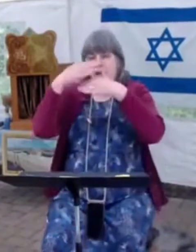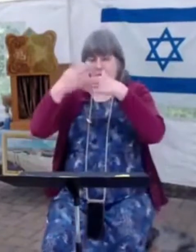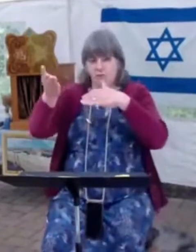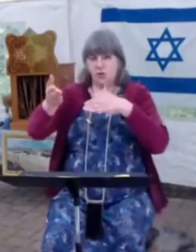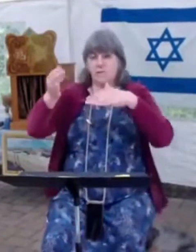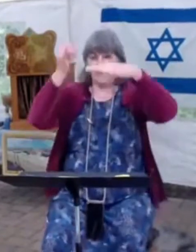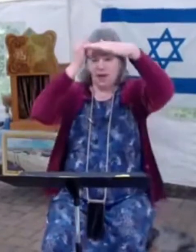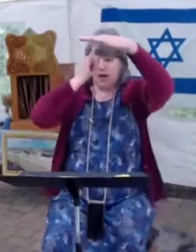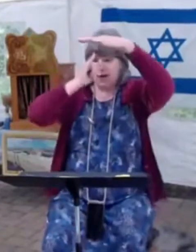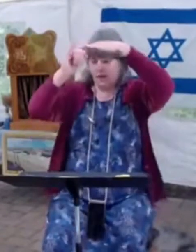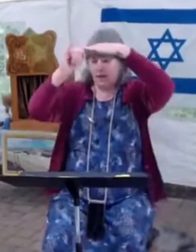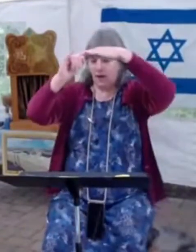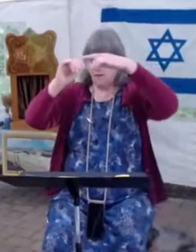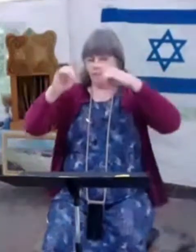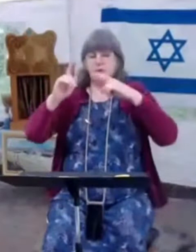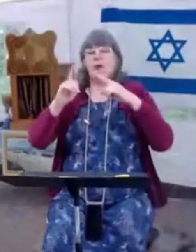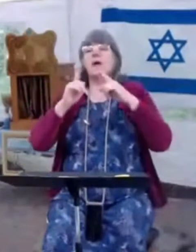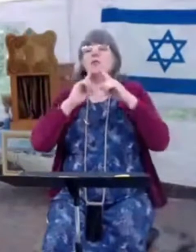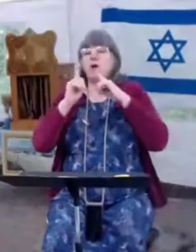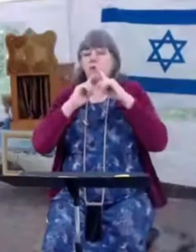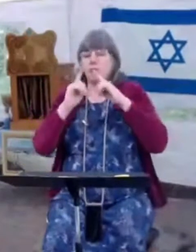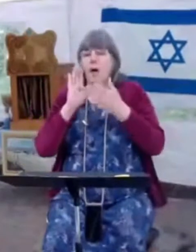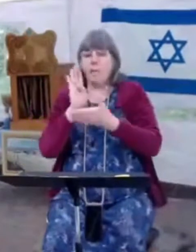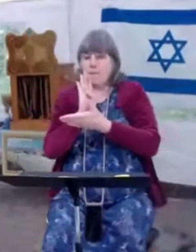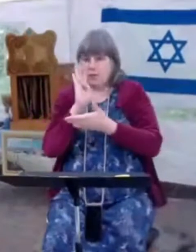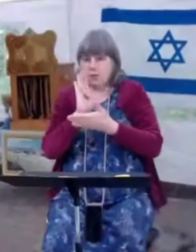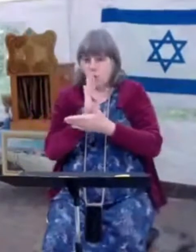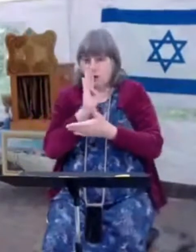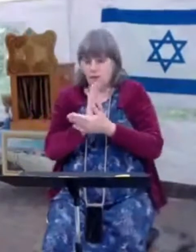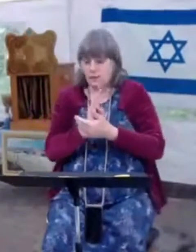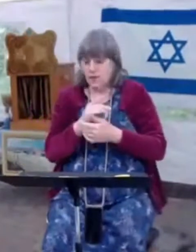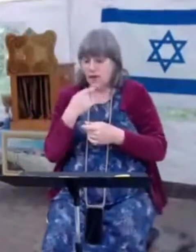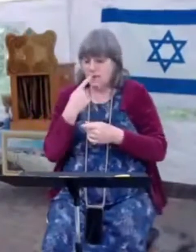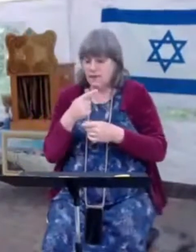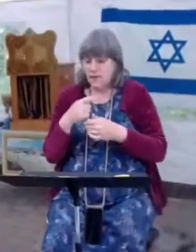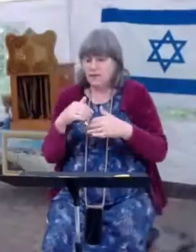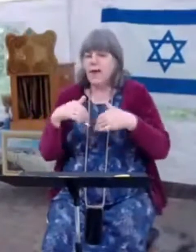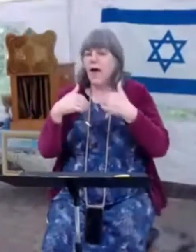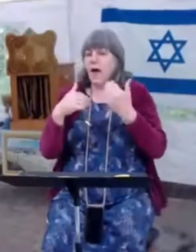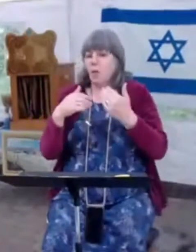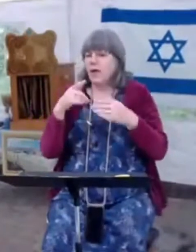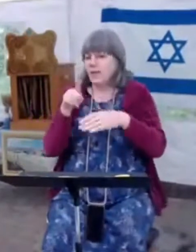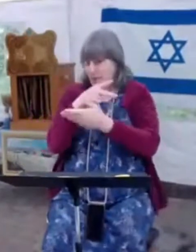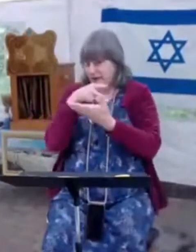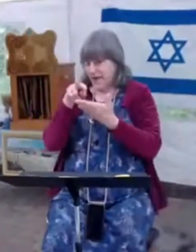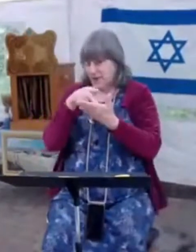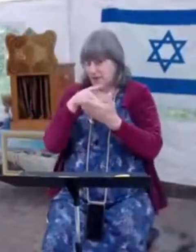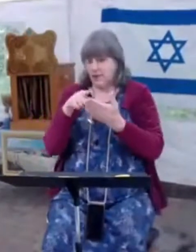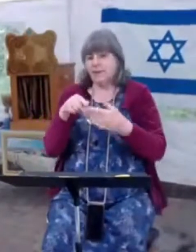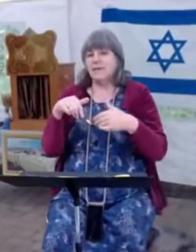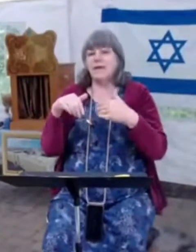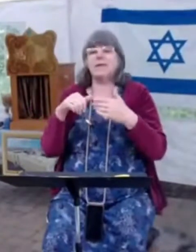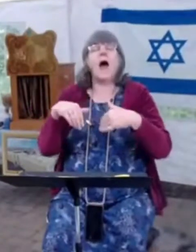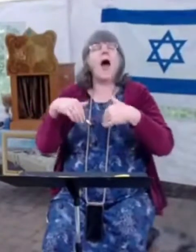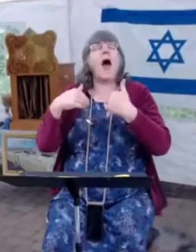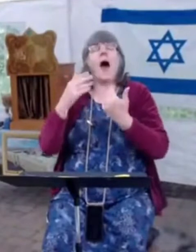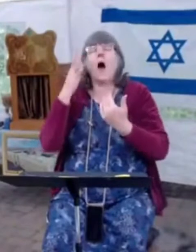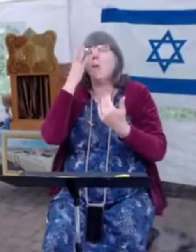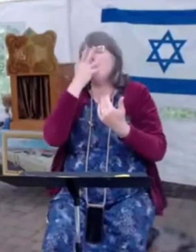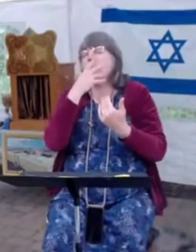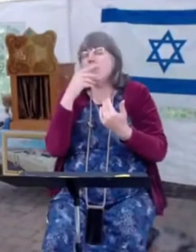We dance to that verse. How beautiful on the mountains are the feet of him who brings good